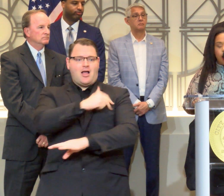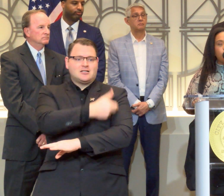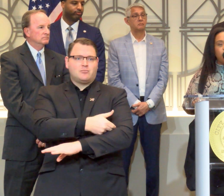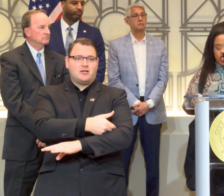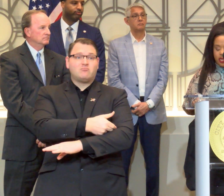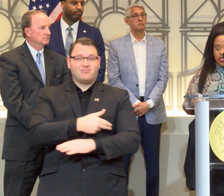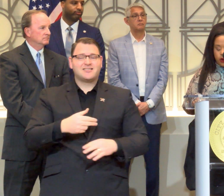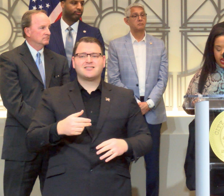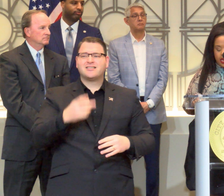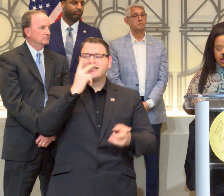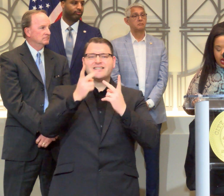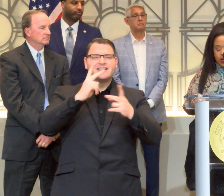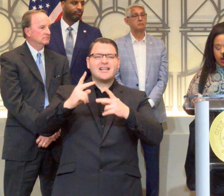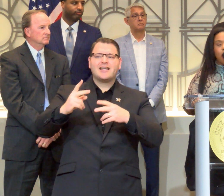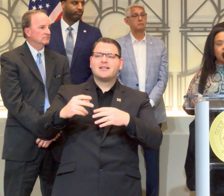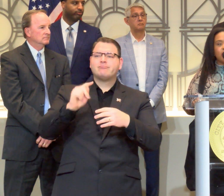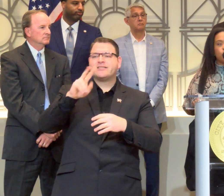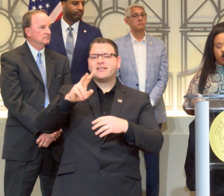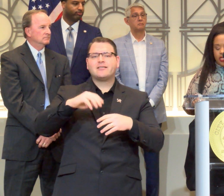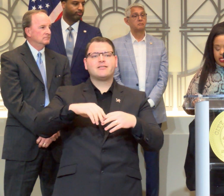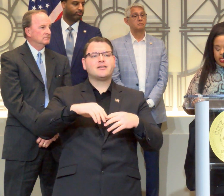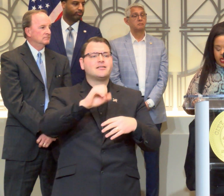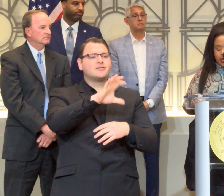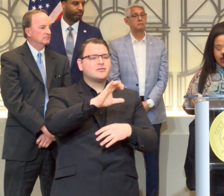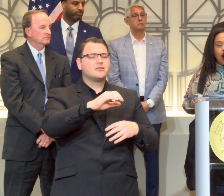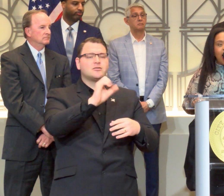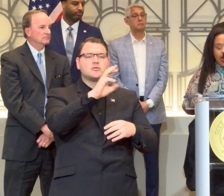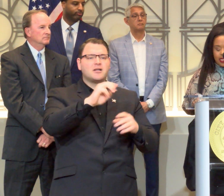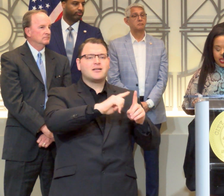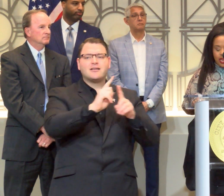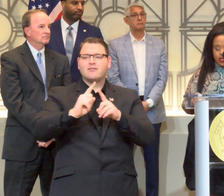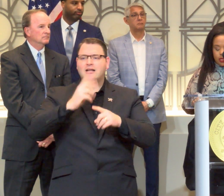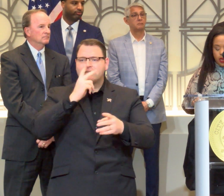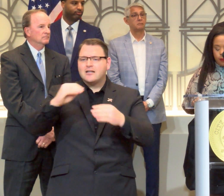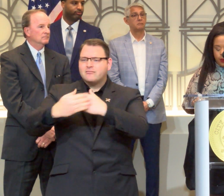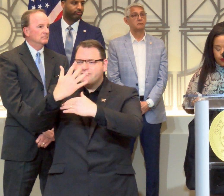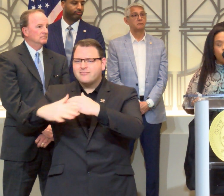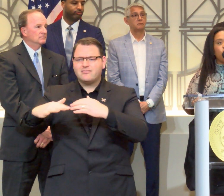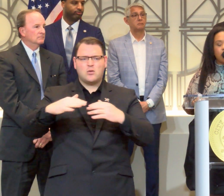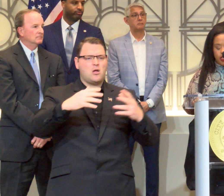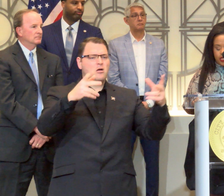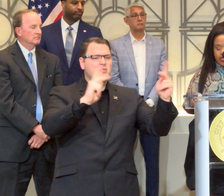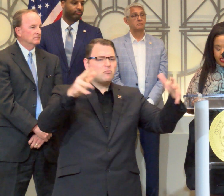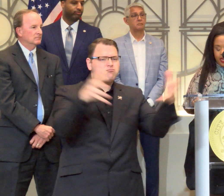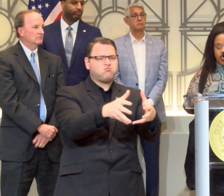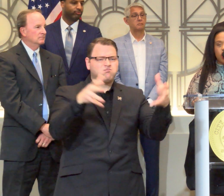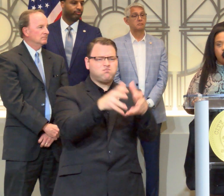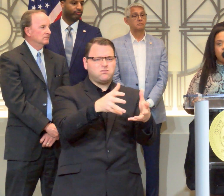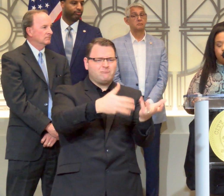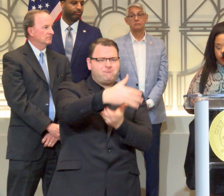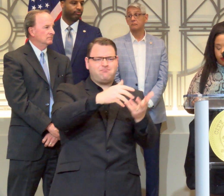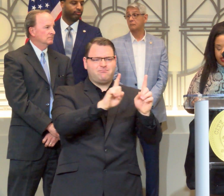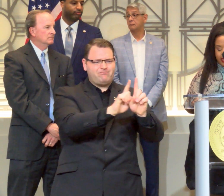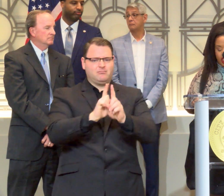break crowding beaches or hanging out and not practicing social distancing, I asked to gather some young people from across Houston today to